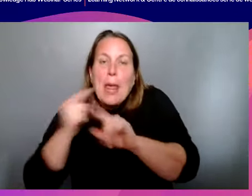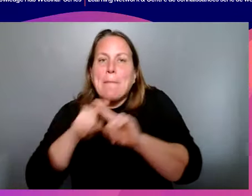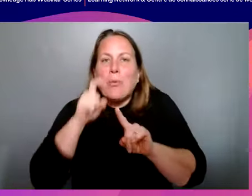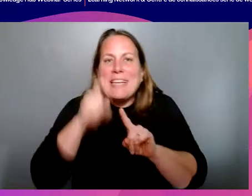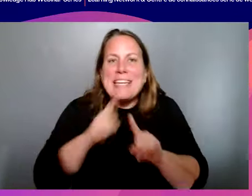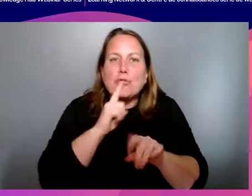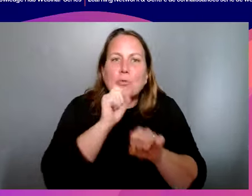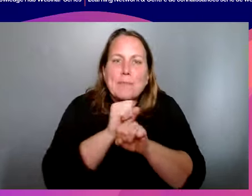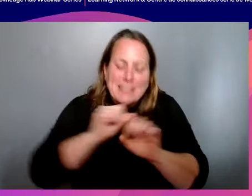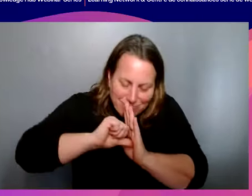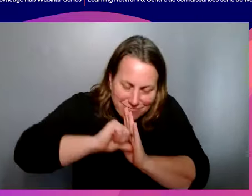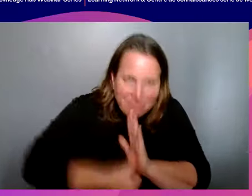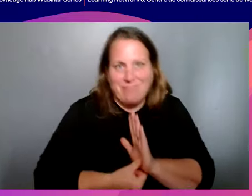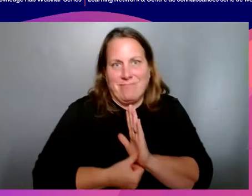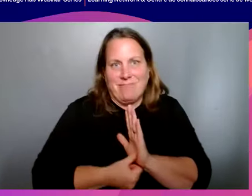practice.